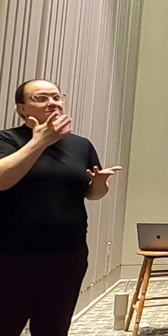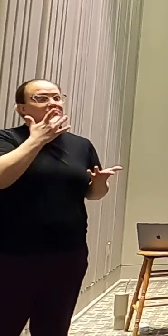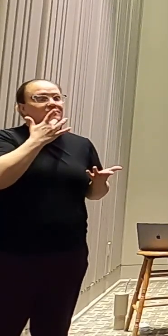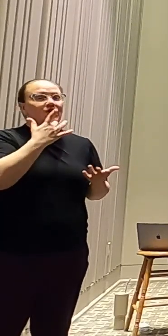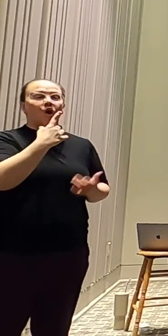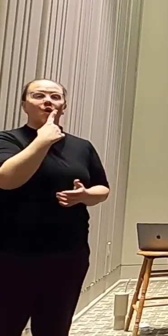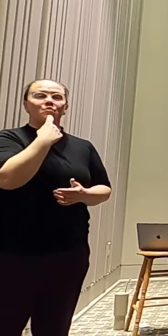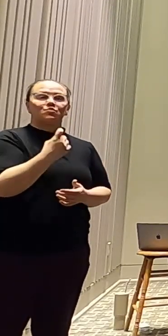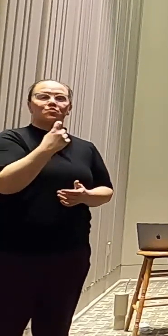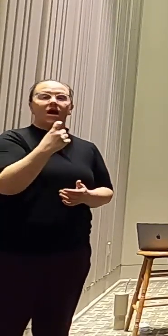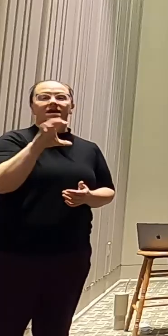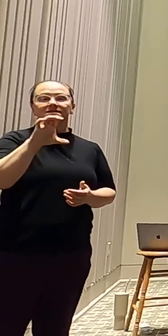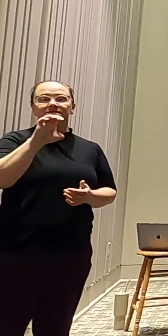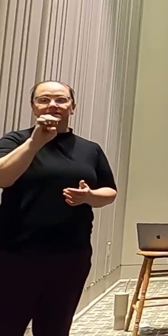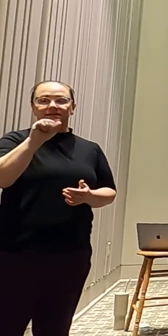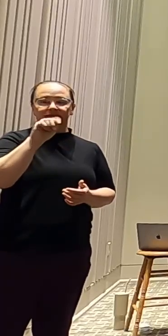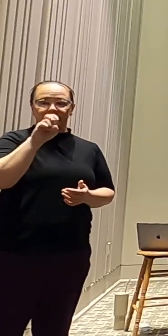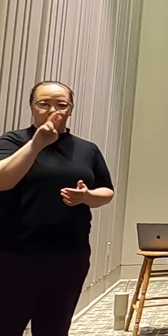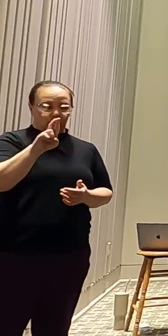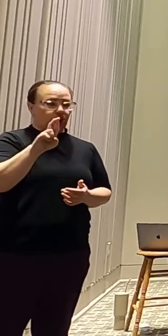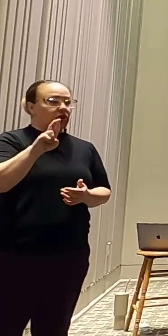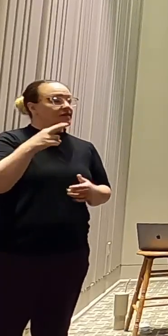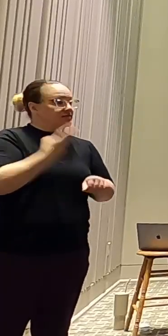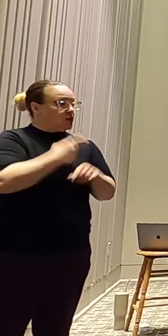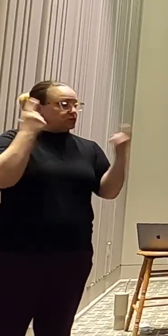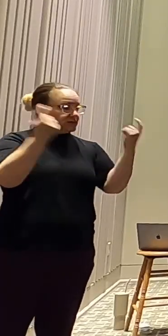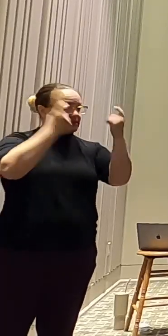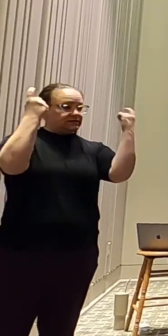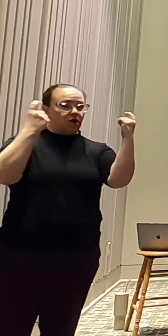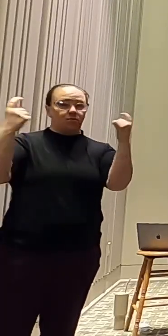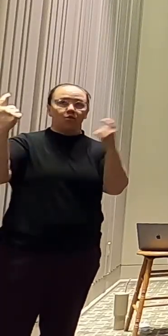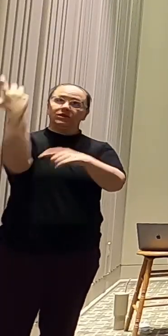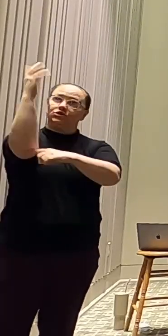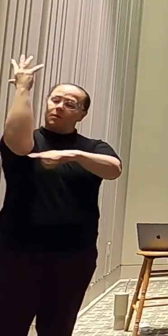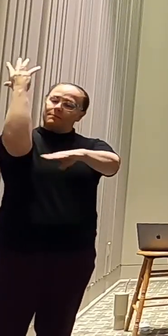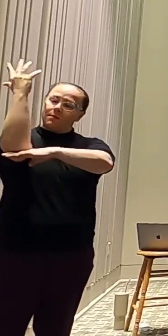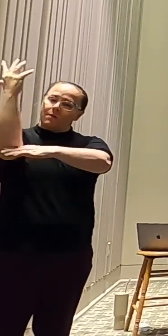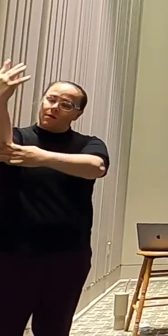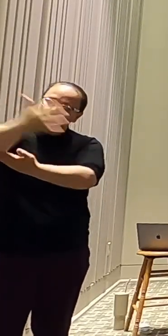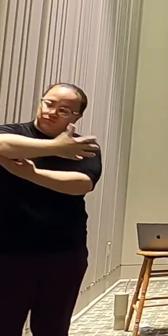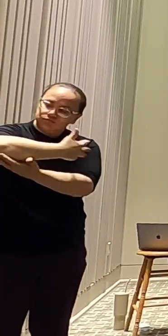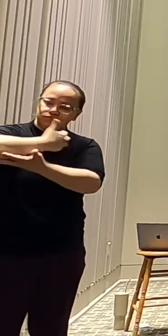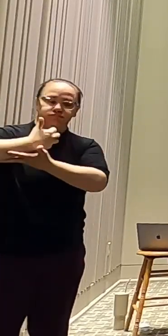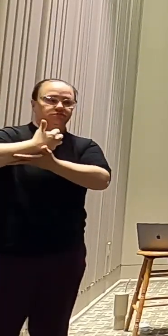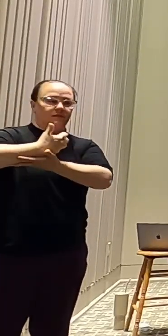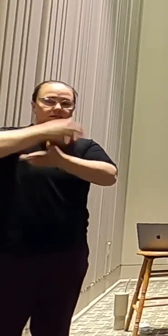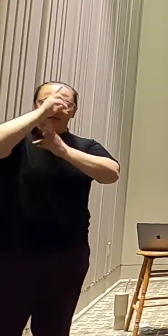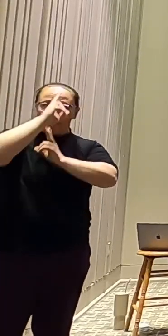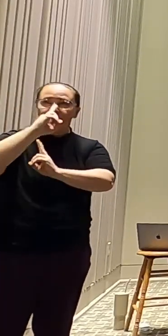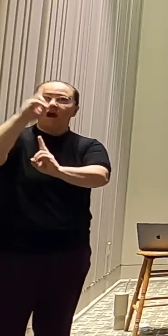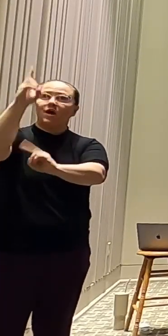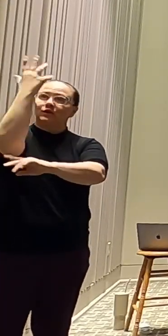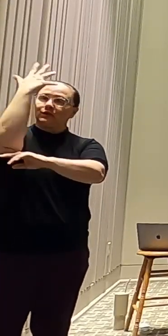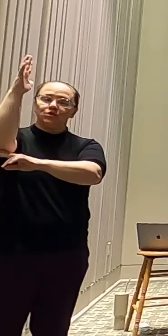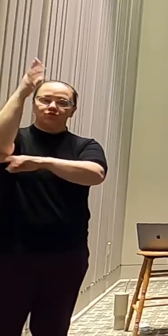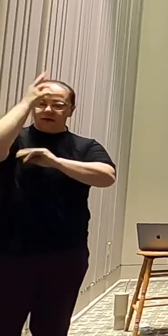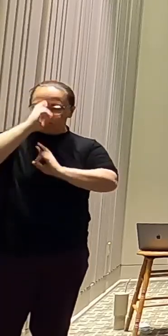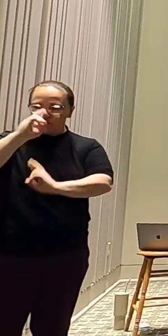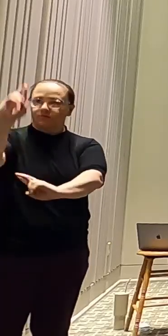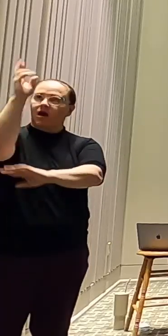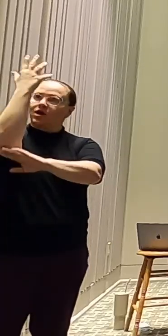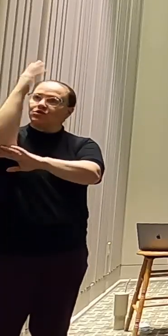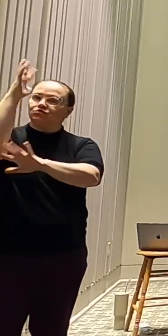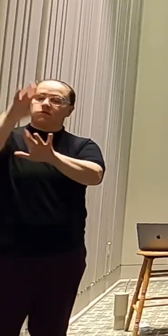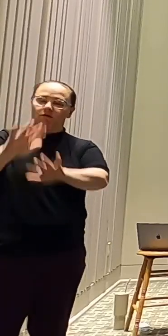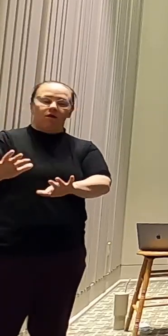is often harvested ceremonially, with prayers and offerings being given in respect of the tree. The log is then cut into